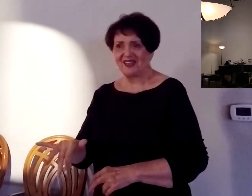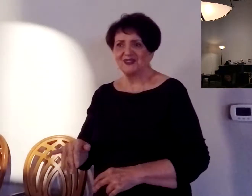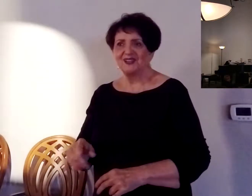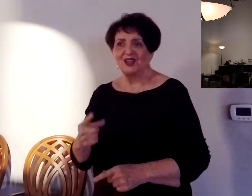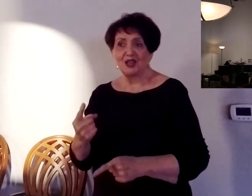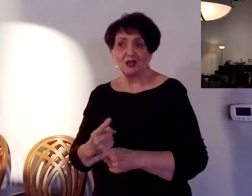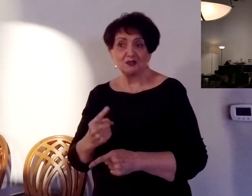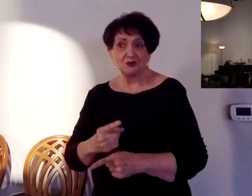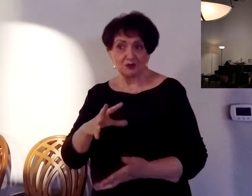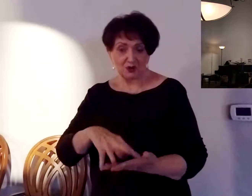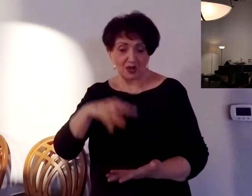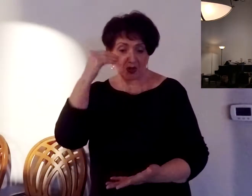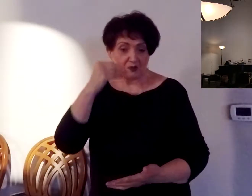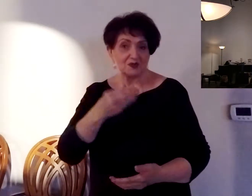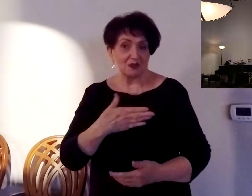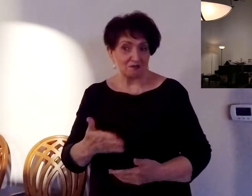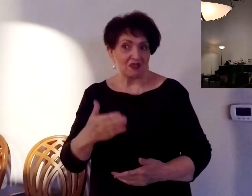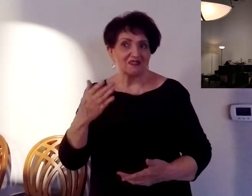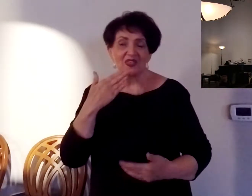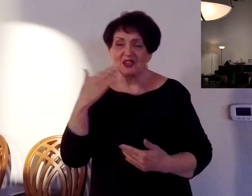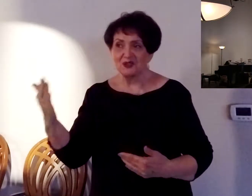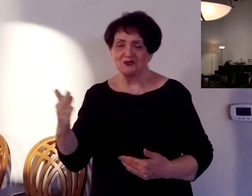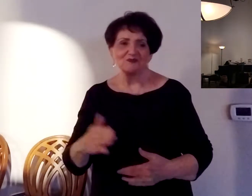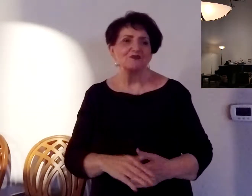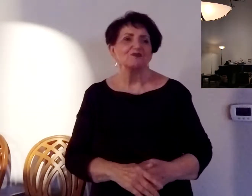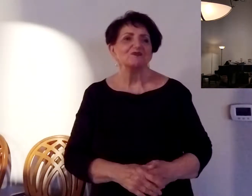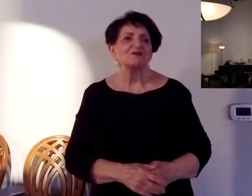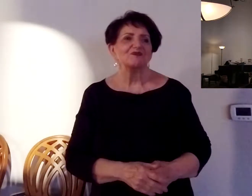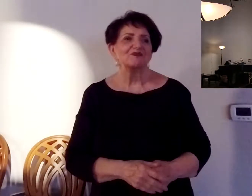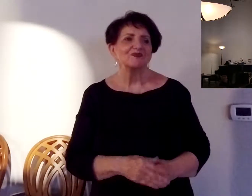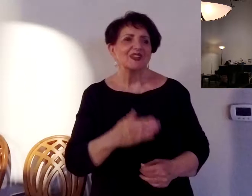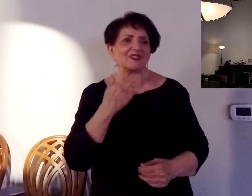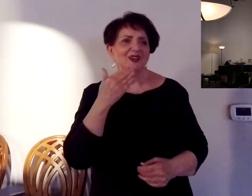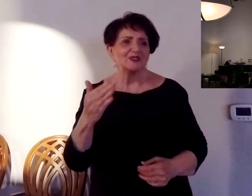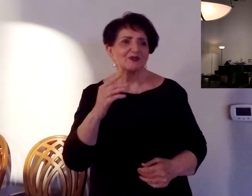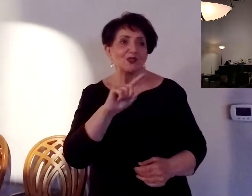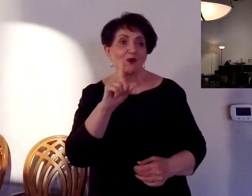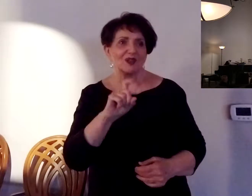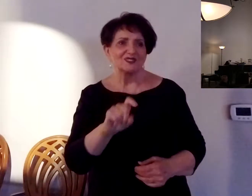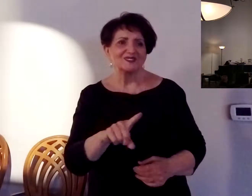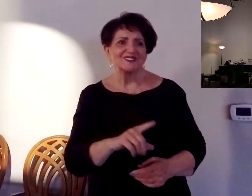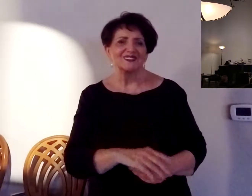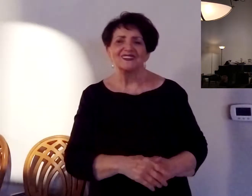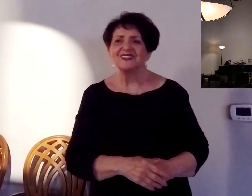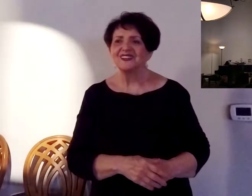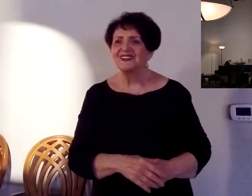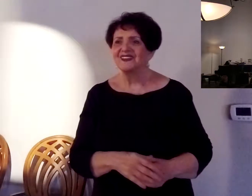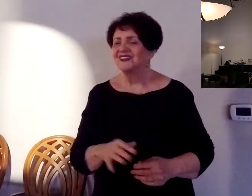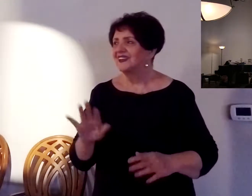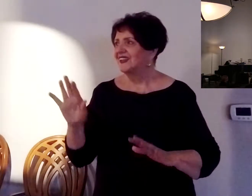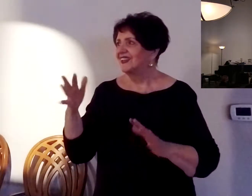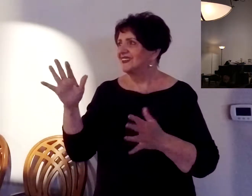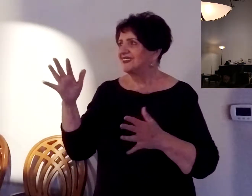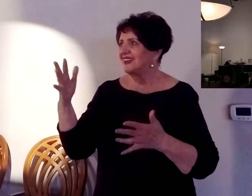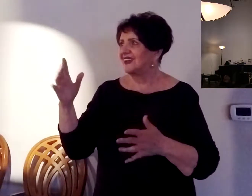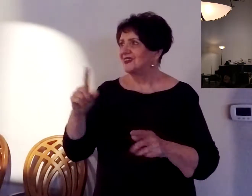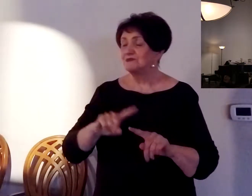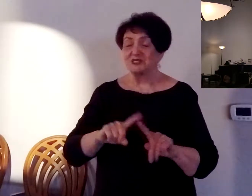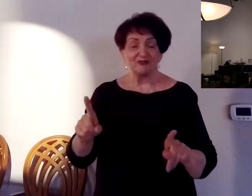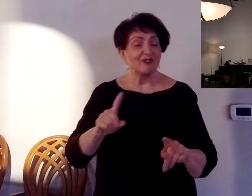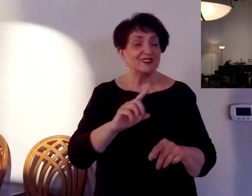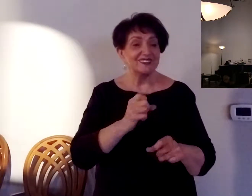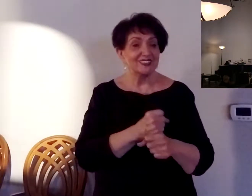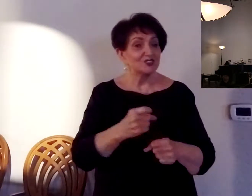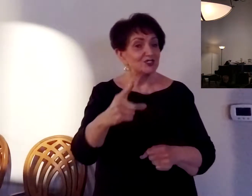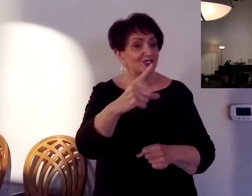I just learned something, so thank you. So thanks for the question, Bill. Yay, ask me again next year, it'll be something else. But right